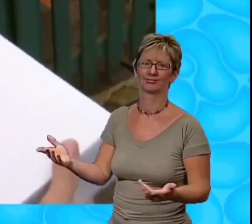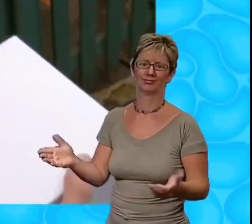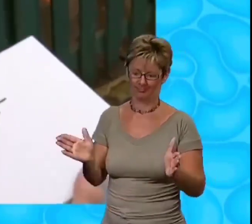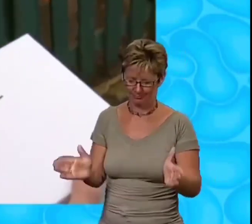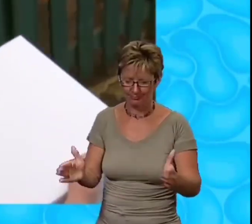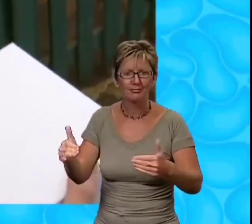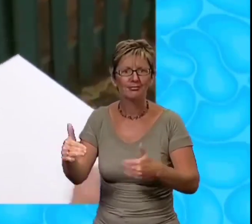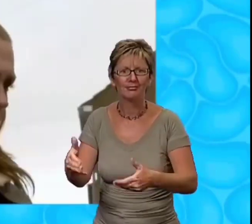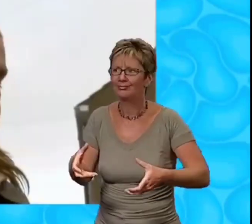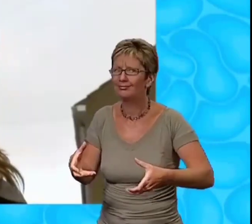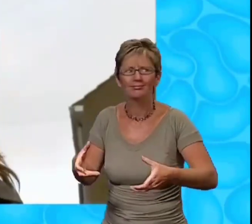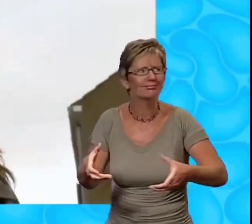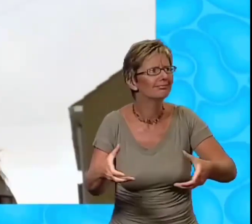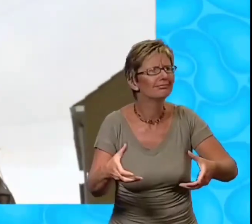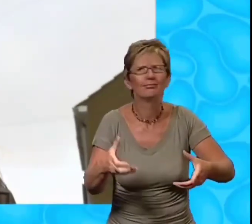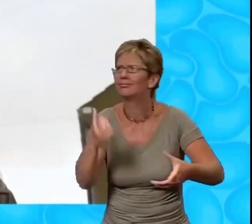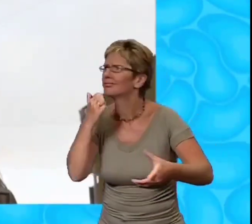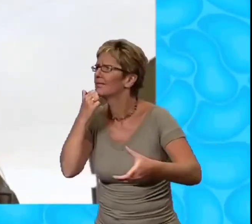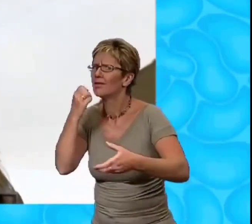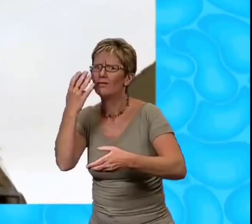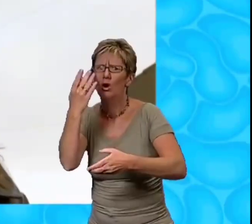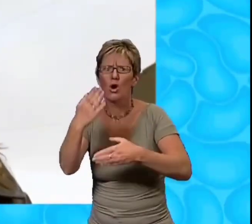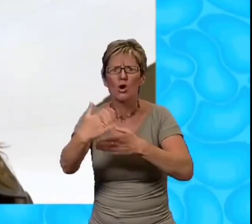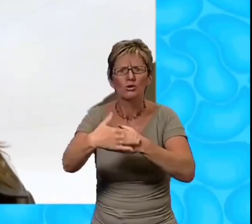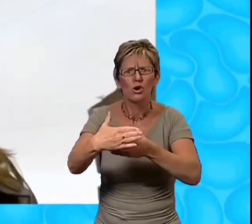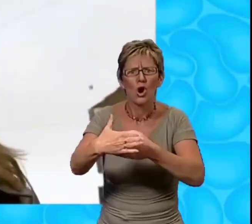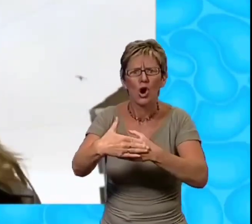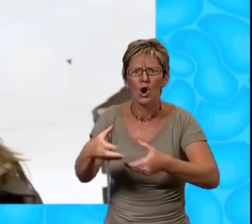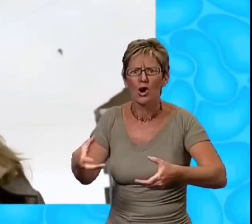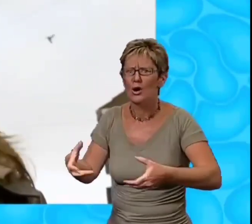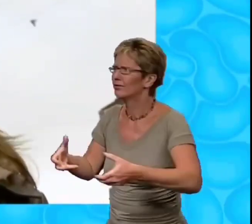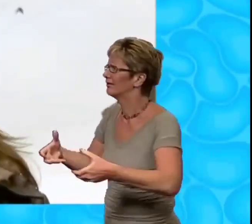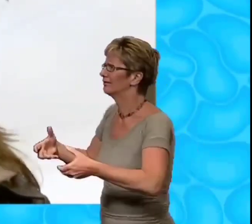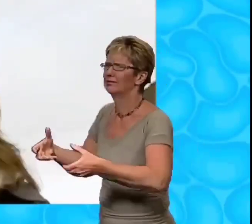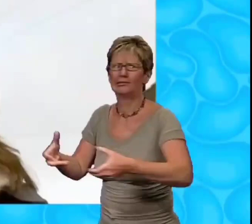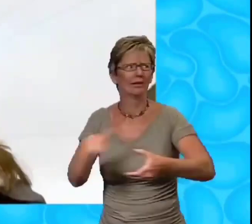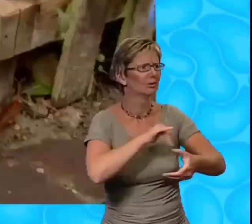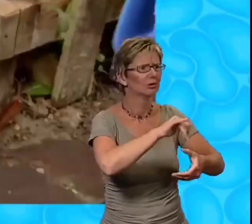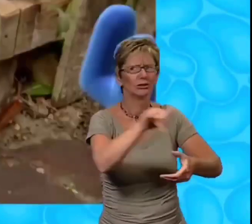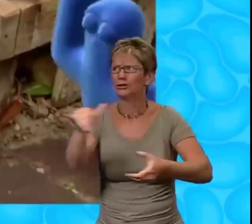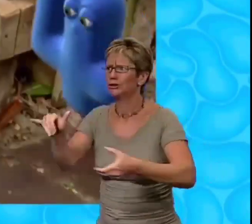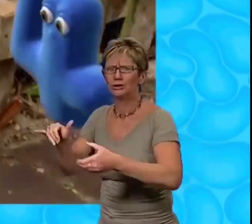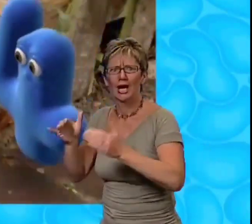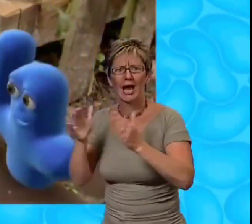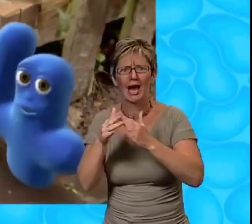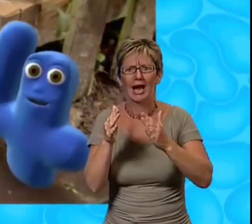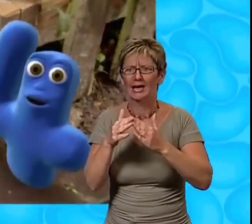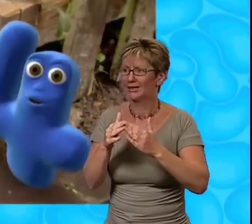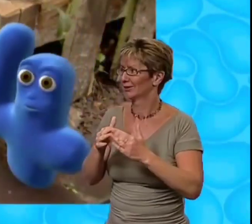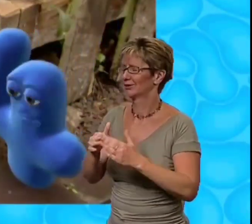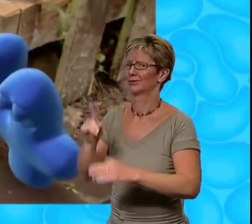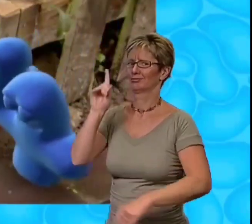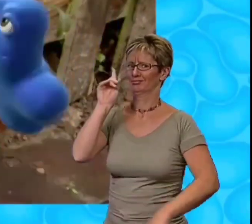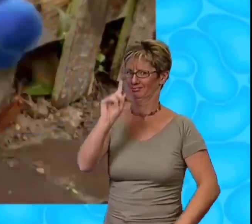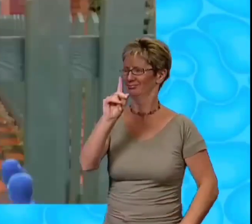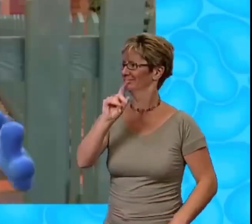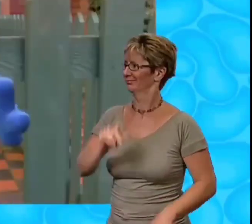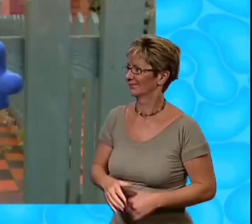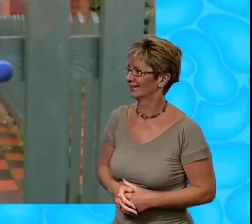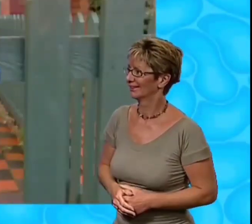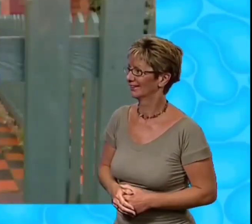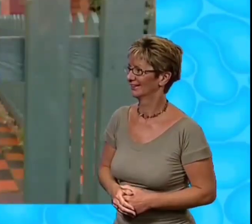That parcel will never get delivered. She doesn't know what house to deliver it to. Here we go.